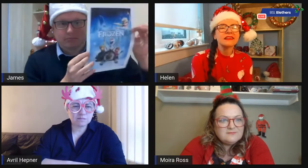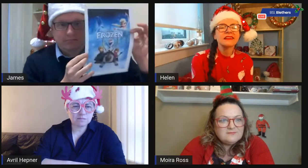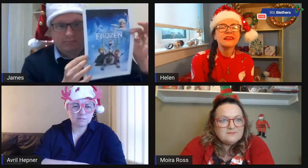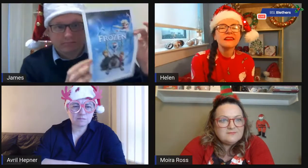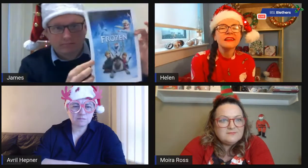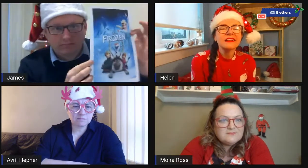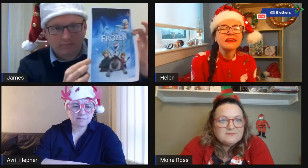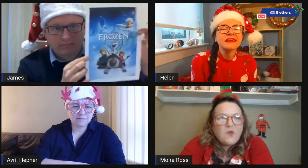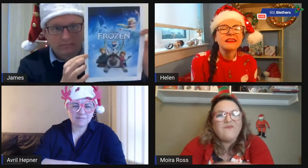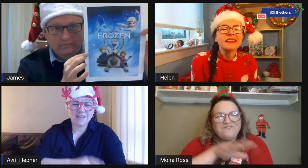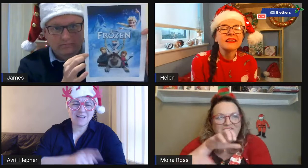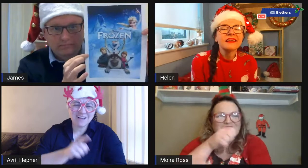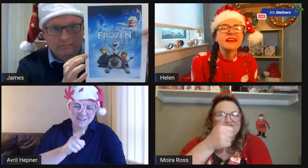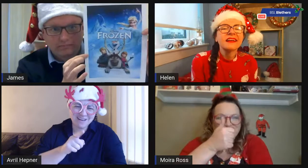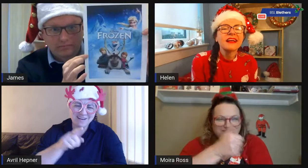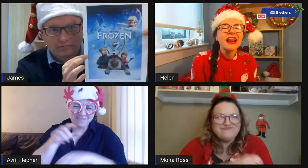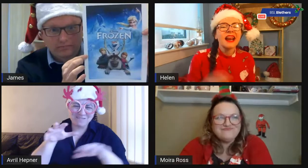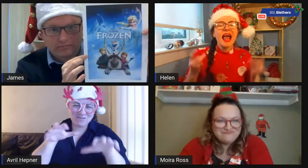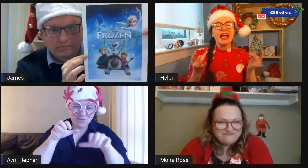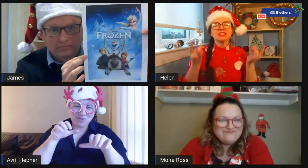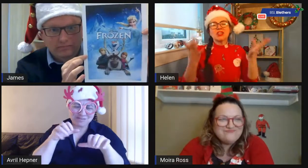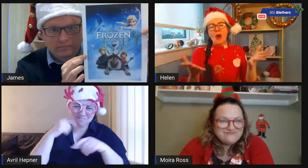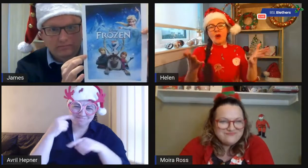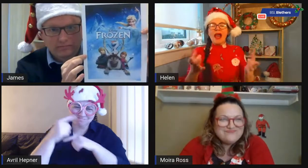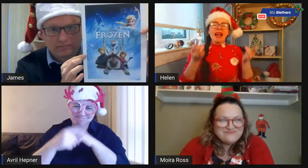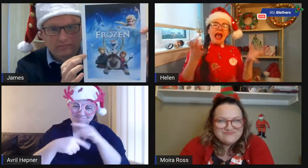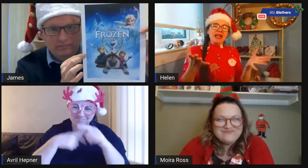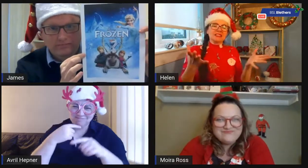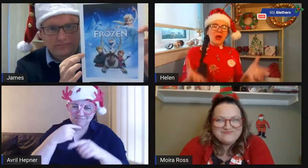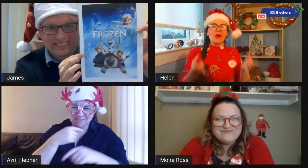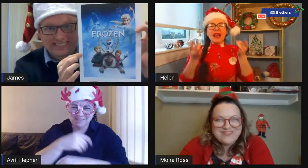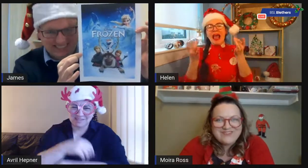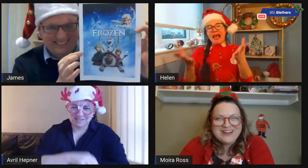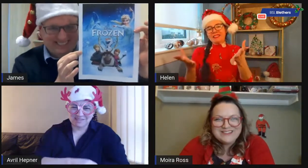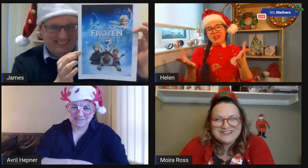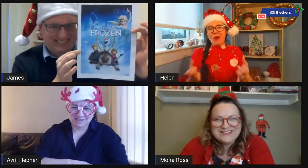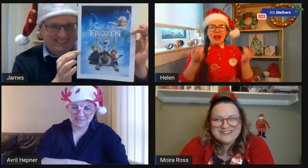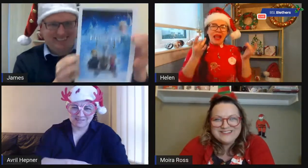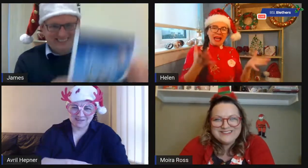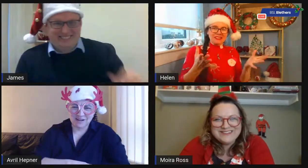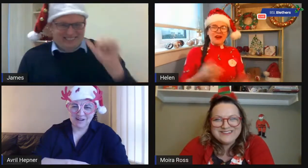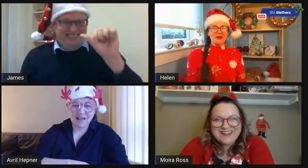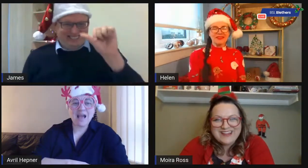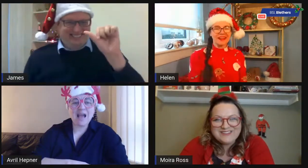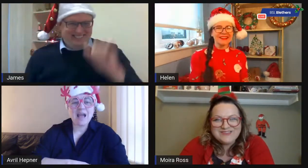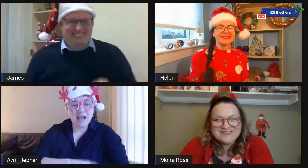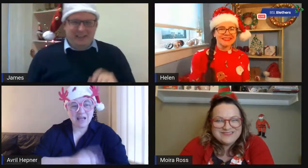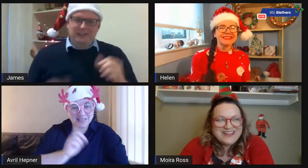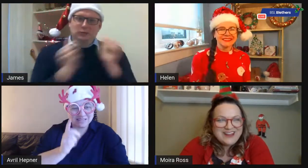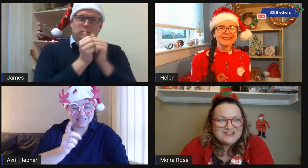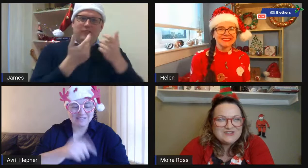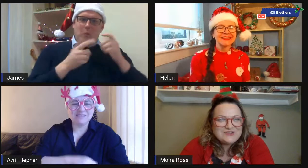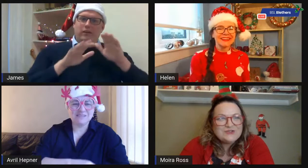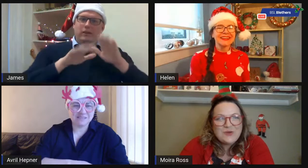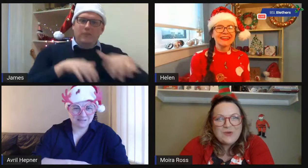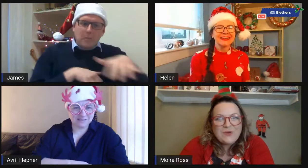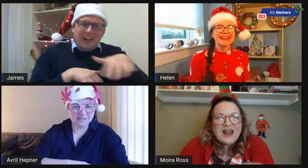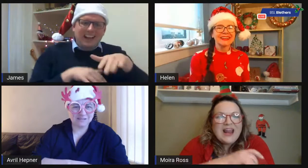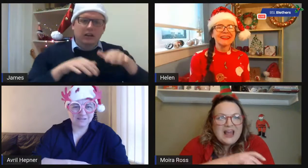lunchtime is showing Frozen. Ah, Frozen. Oh, An Helen's annual singing favourite. now, Let It Go, Let It